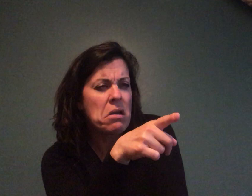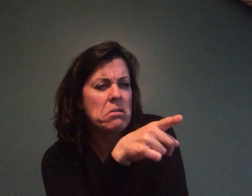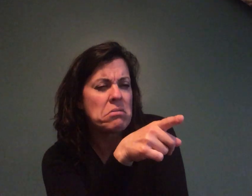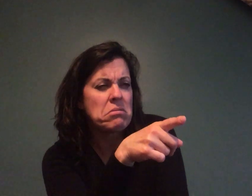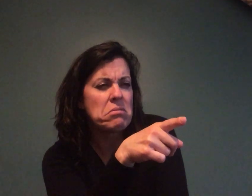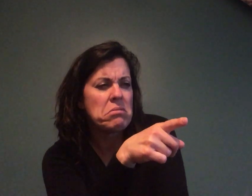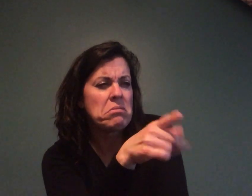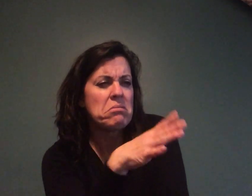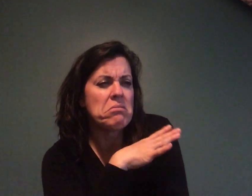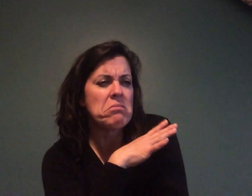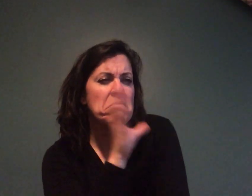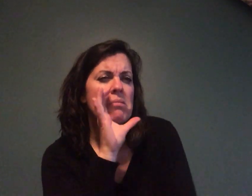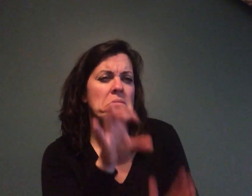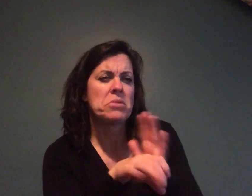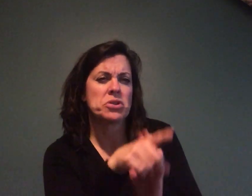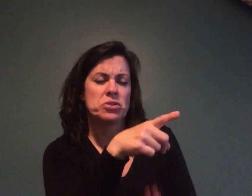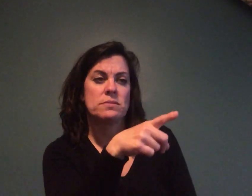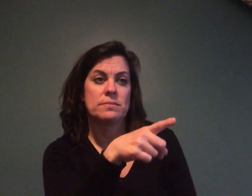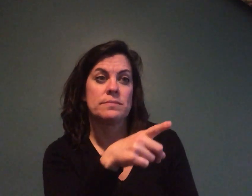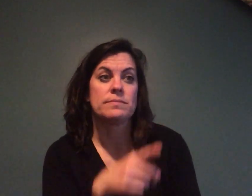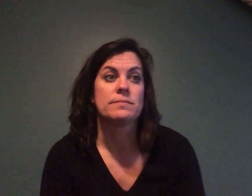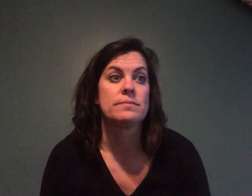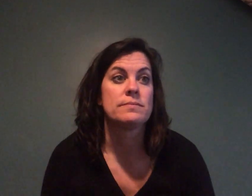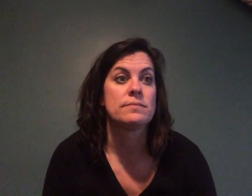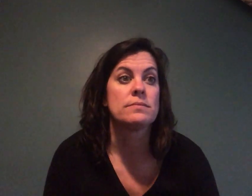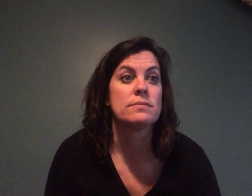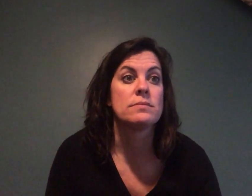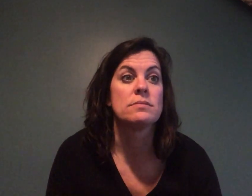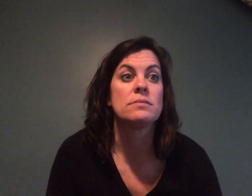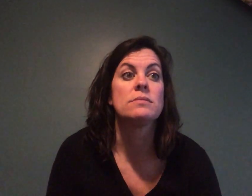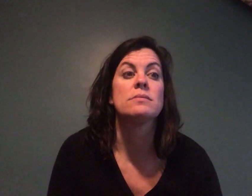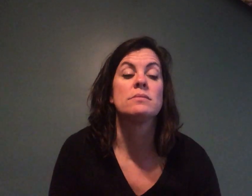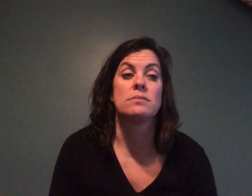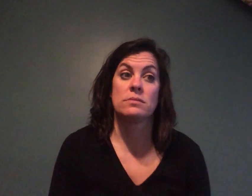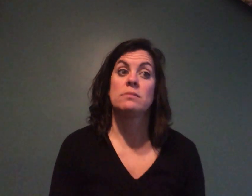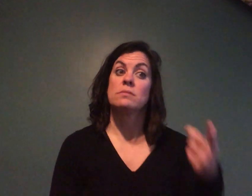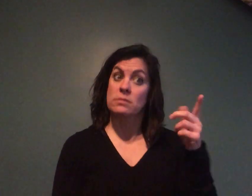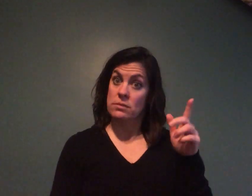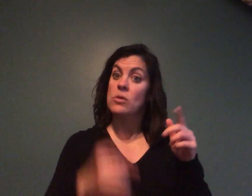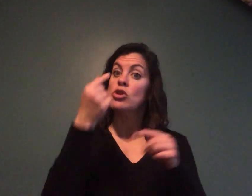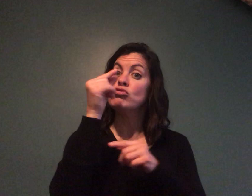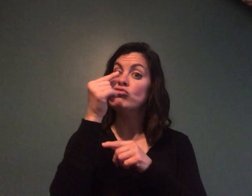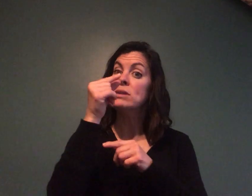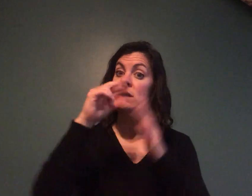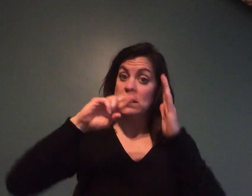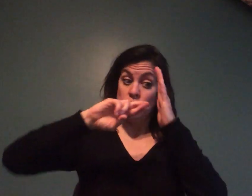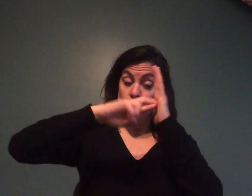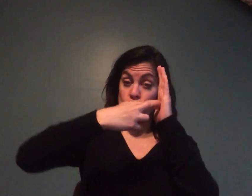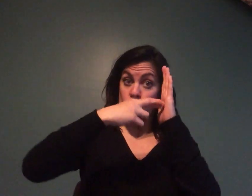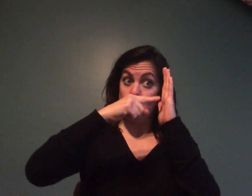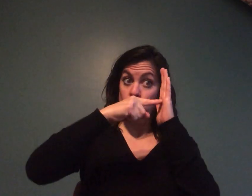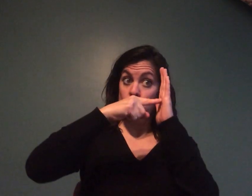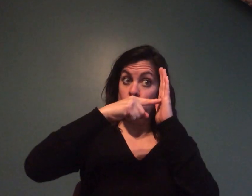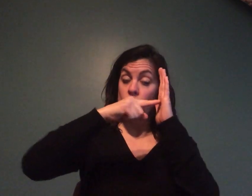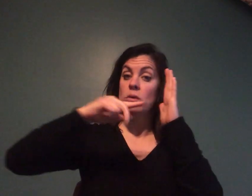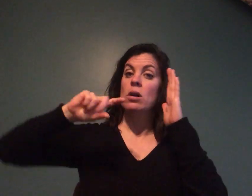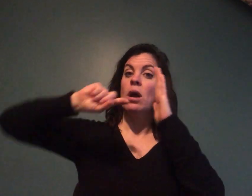Those are the green screw. And in that case, there's no other wires wire nutted in there, so we didn't need to use a greenie.